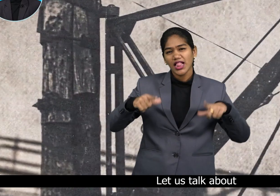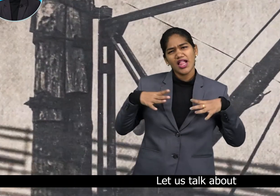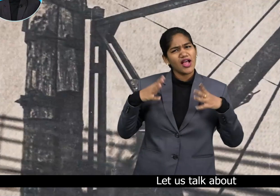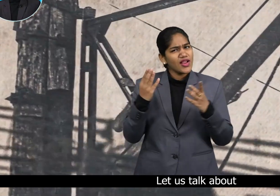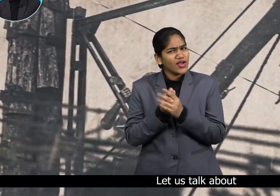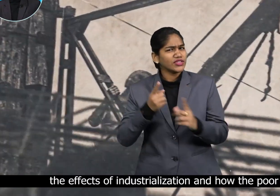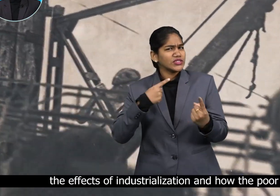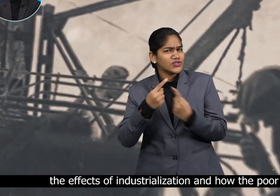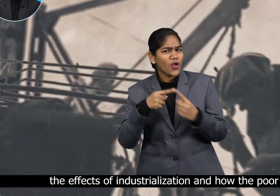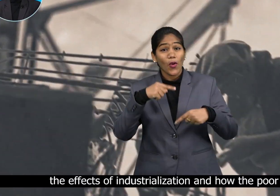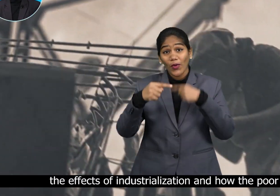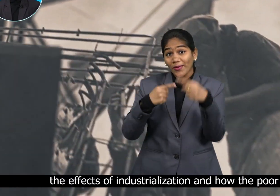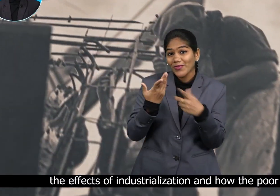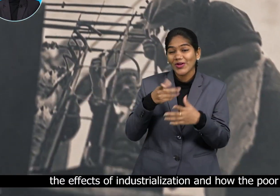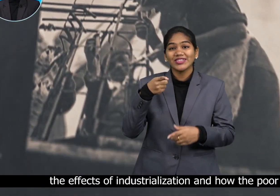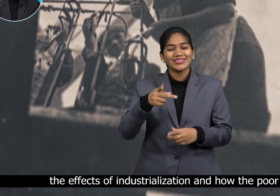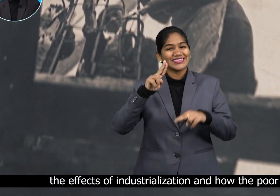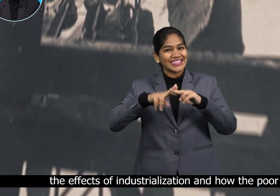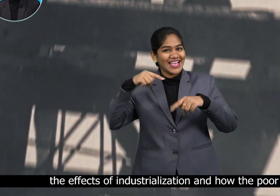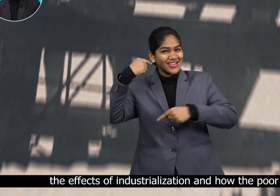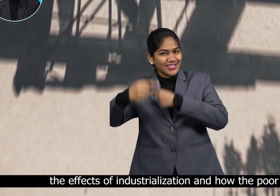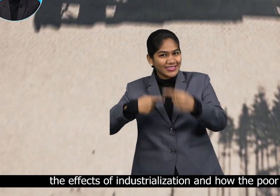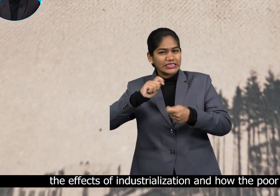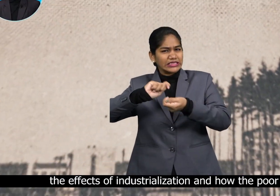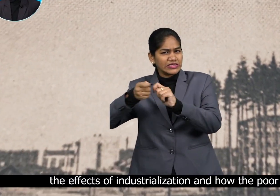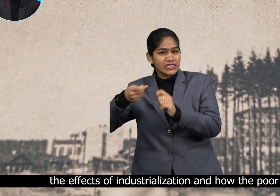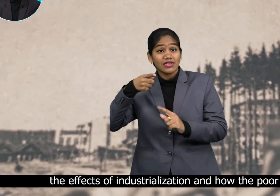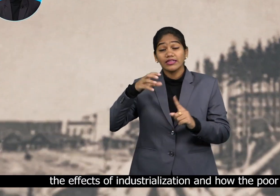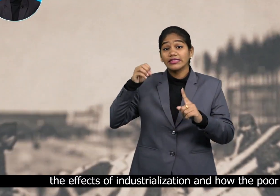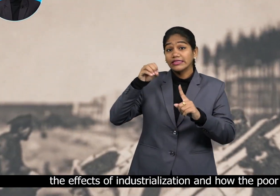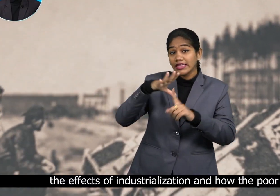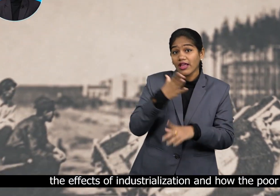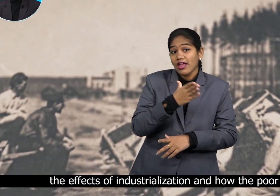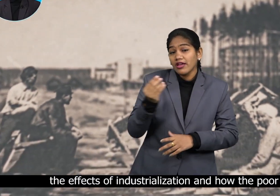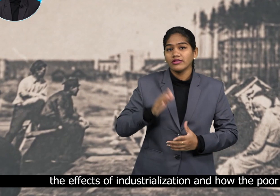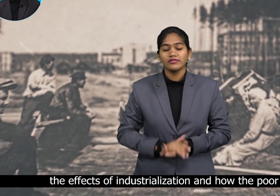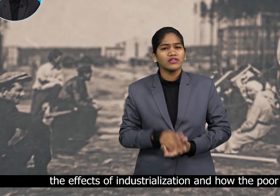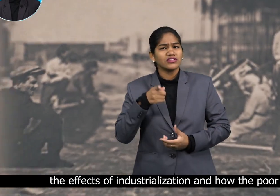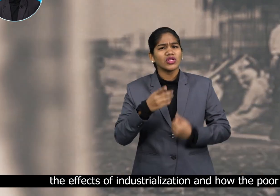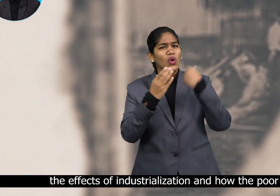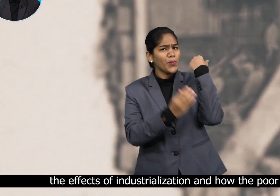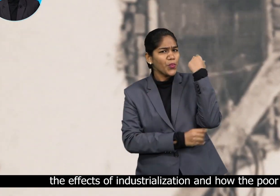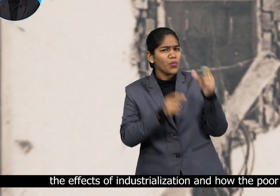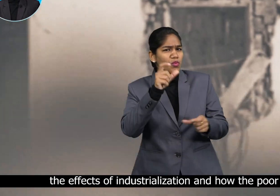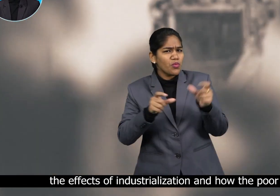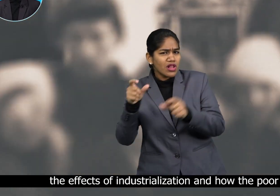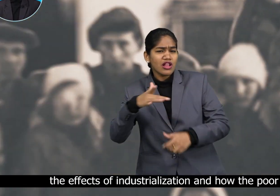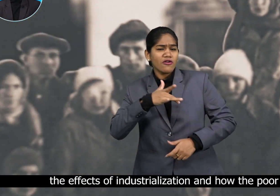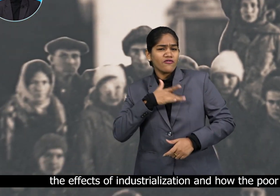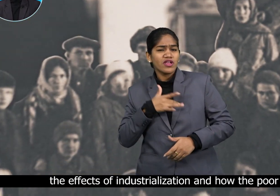Let us talk about the effects of industrialization and how the poor reacted to